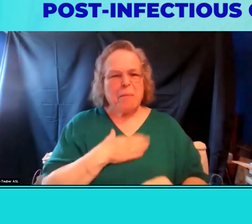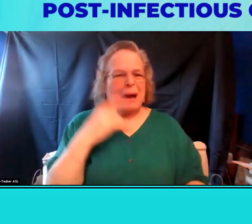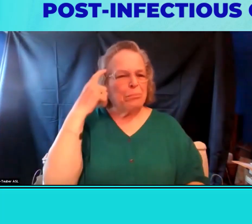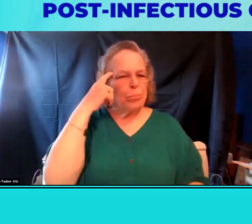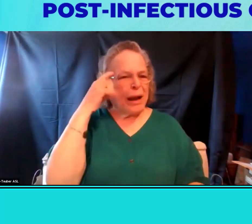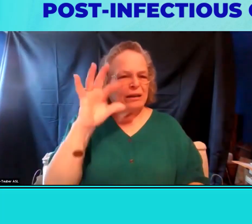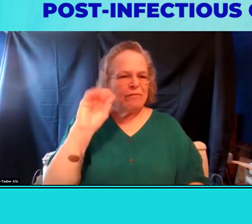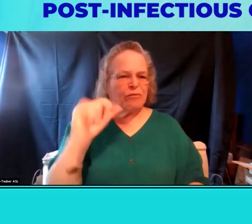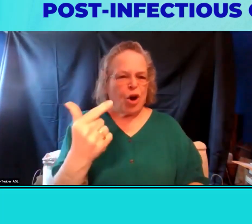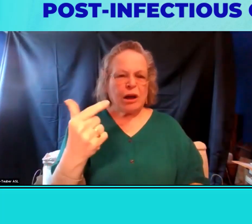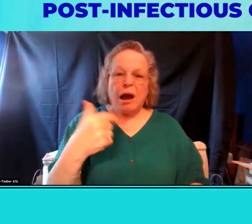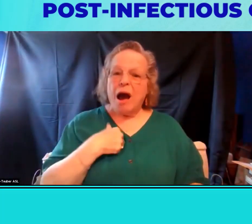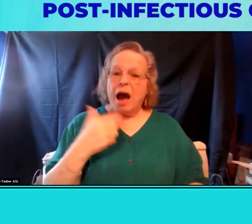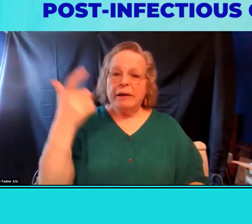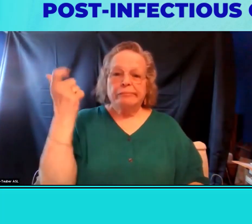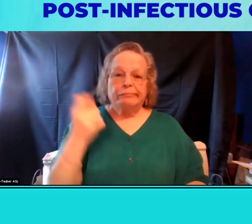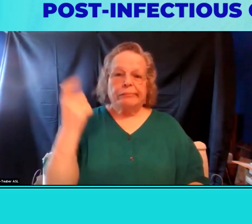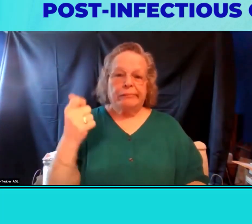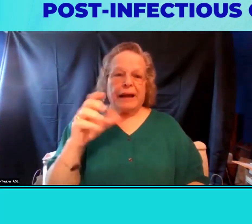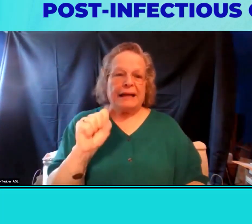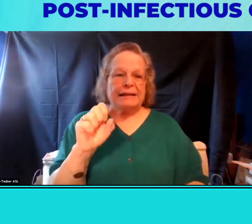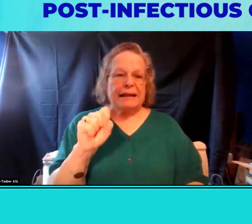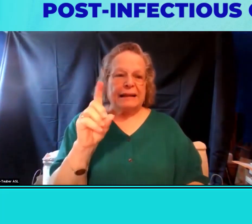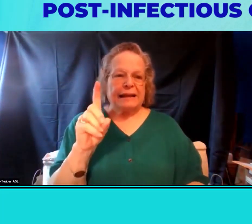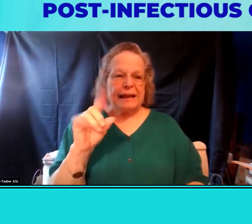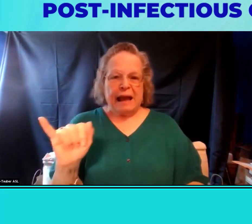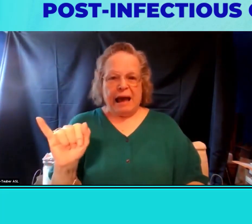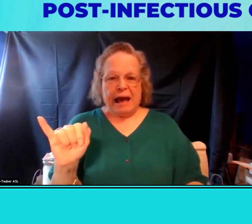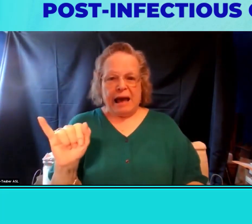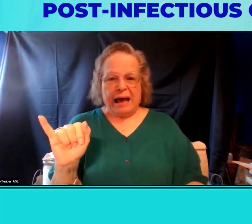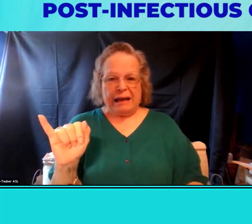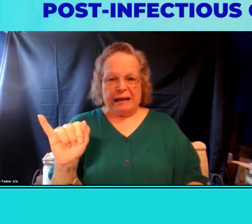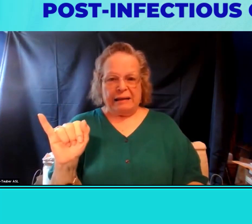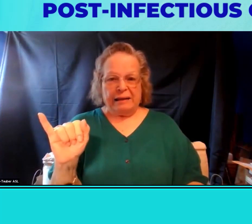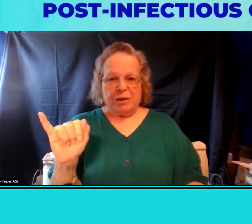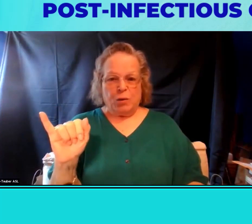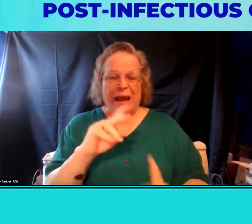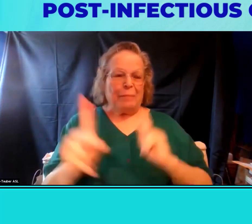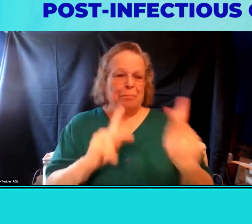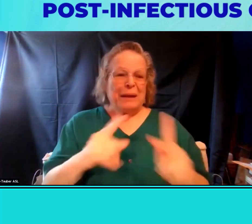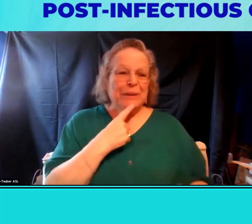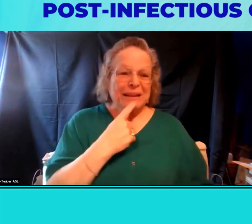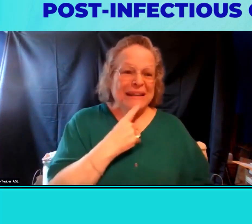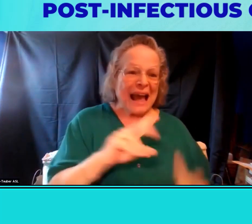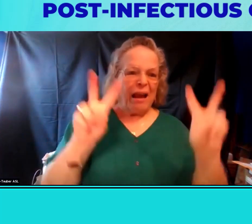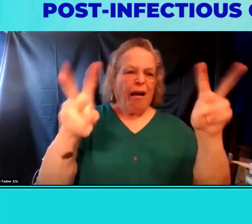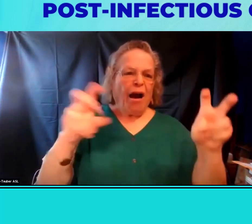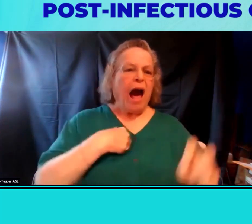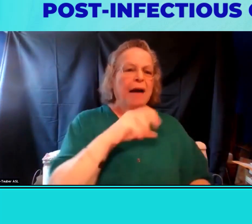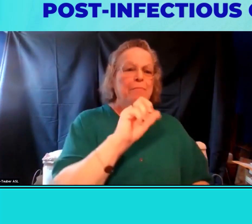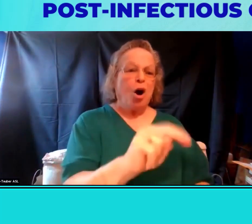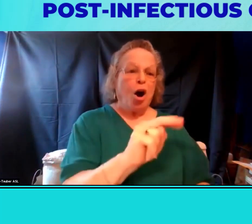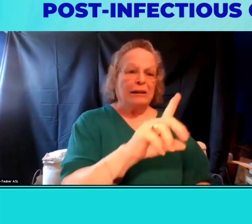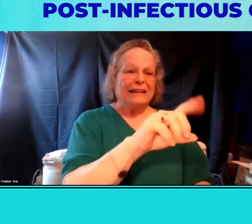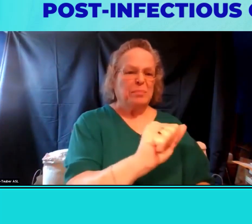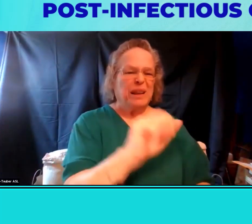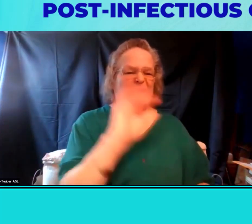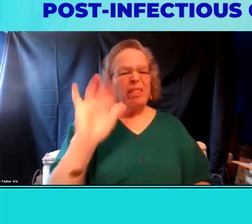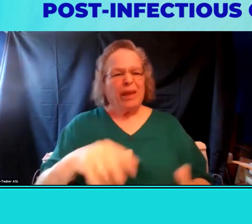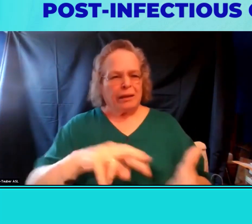on SSDI, which is what's usually meant when people talk about being on disability. And most